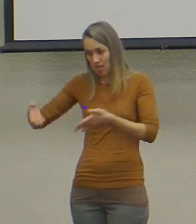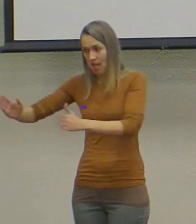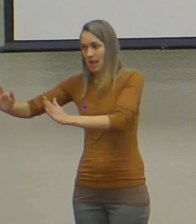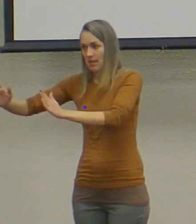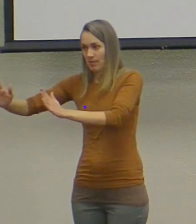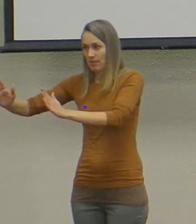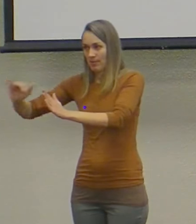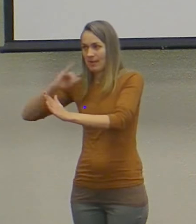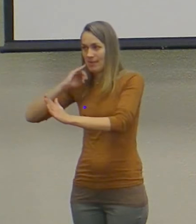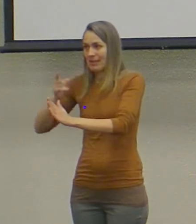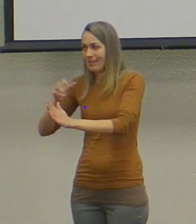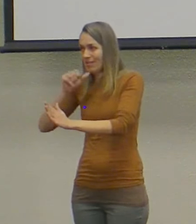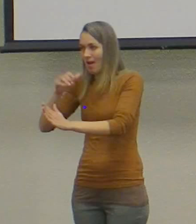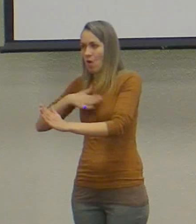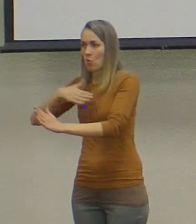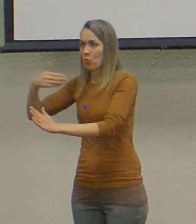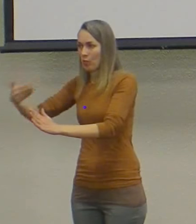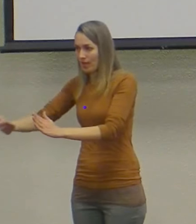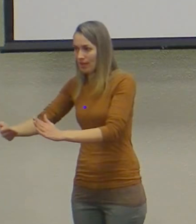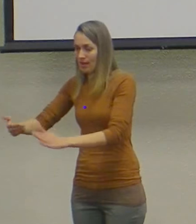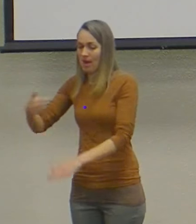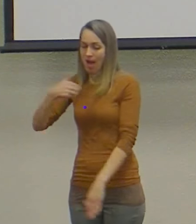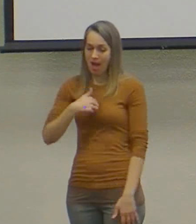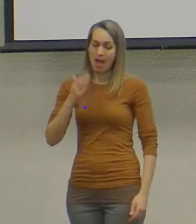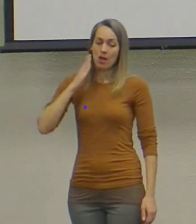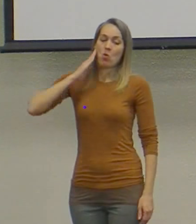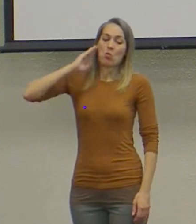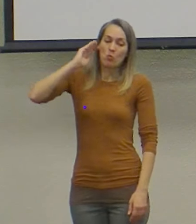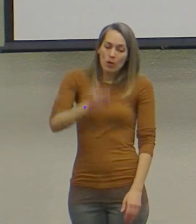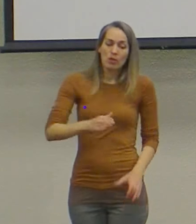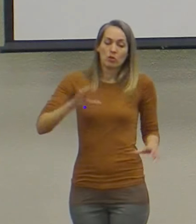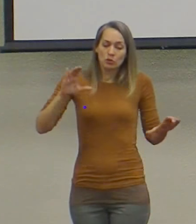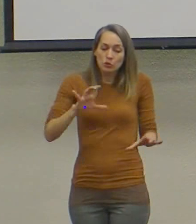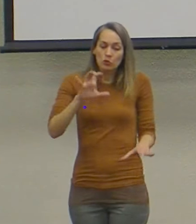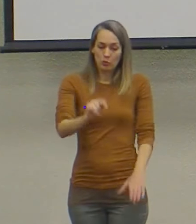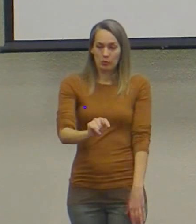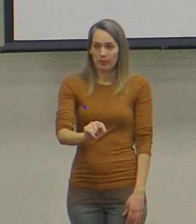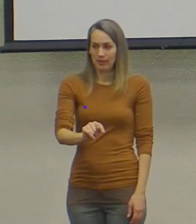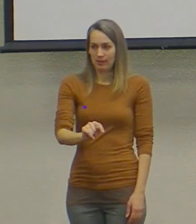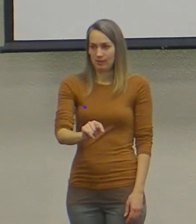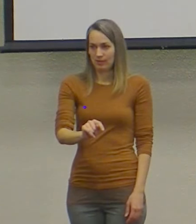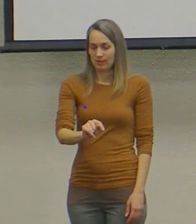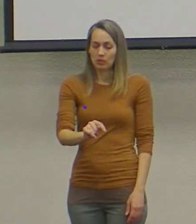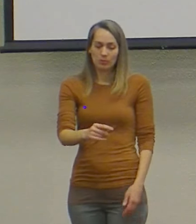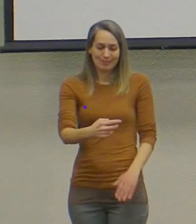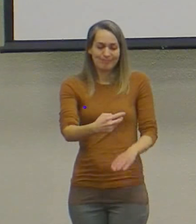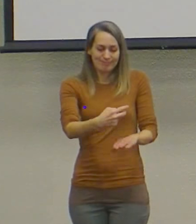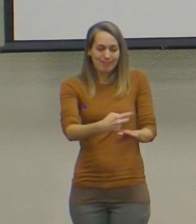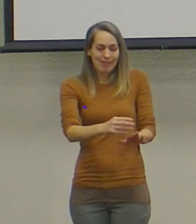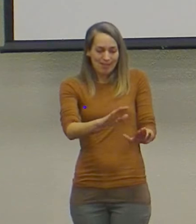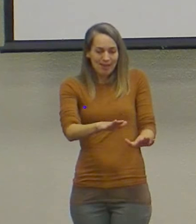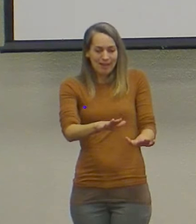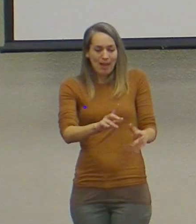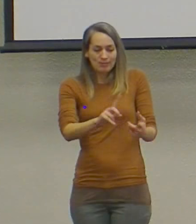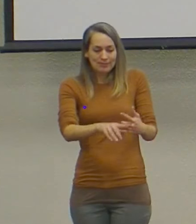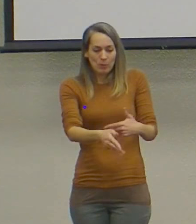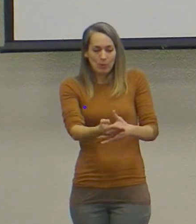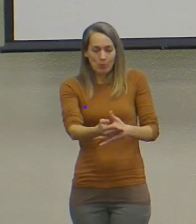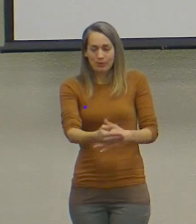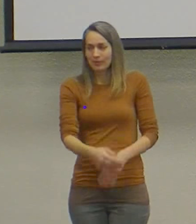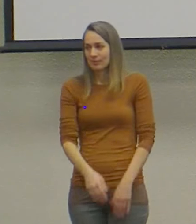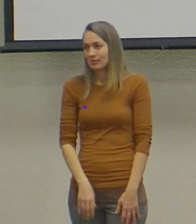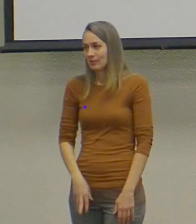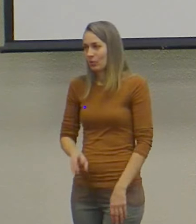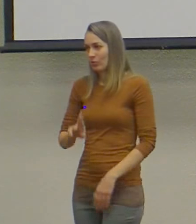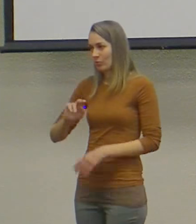But if he is not willing, as surely as the Lord lives, I will do it. Lie here until the morning. So she lay